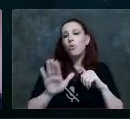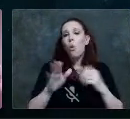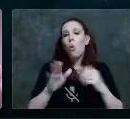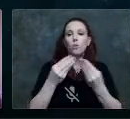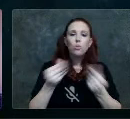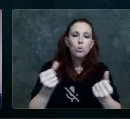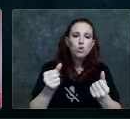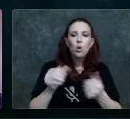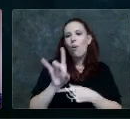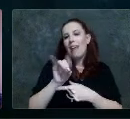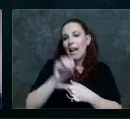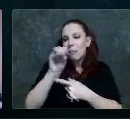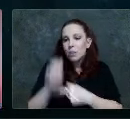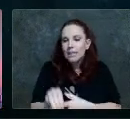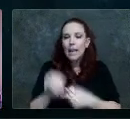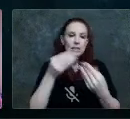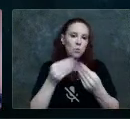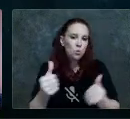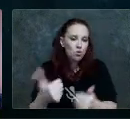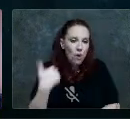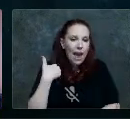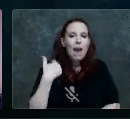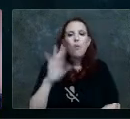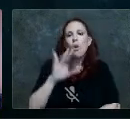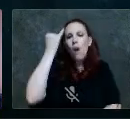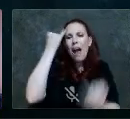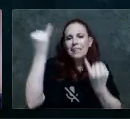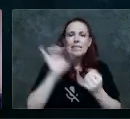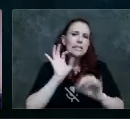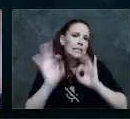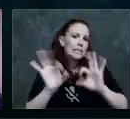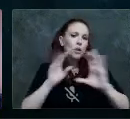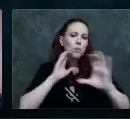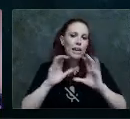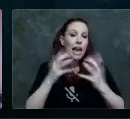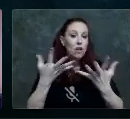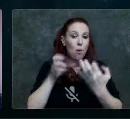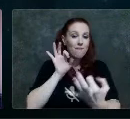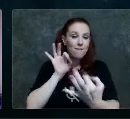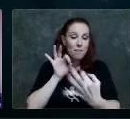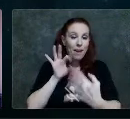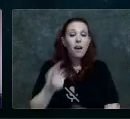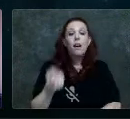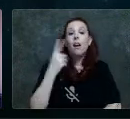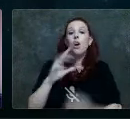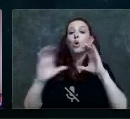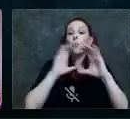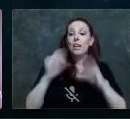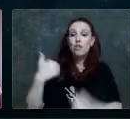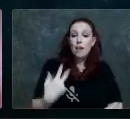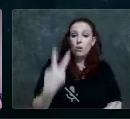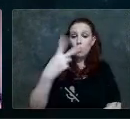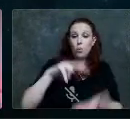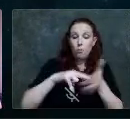you have or the ideas that you have, and you're trying to get feedback, because here's the thing about communication, it serves two purposes. One,